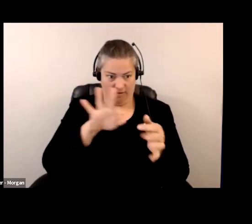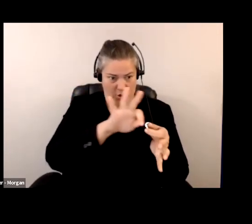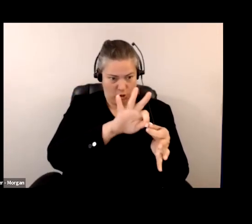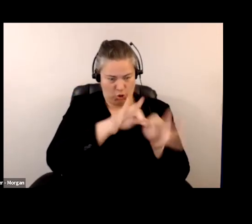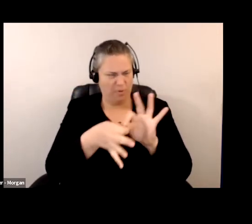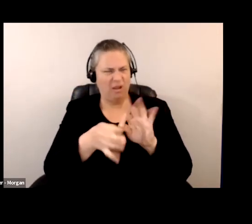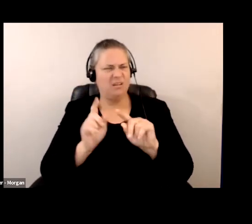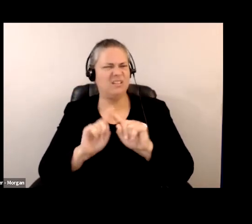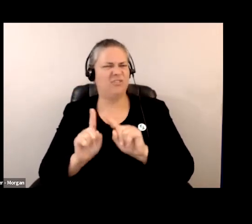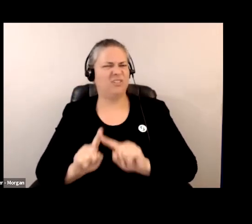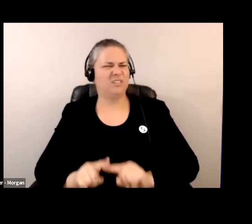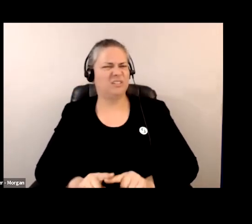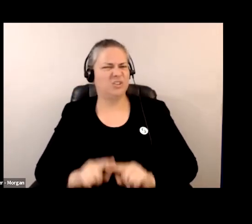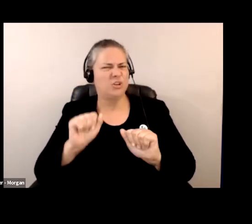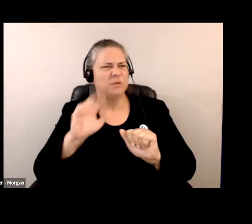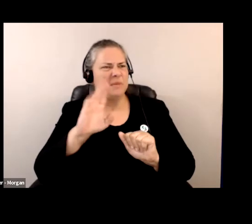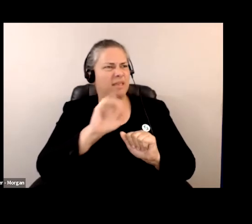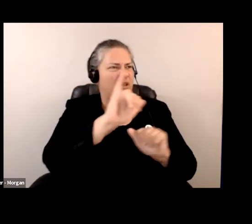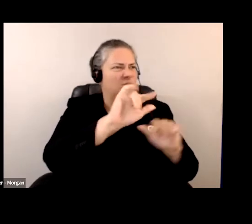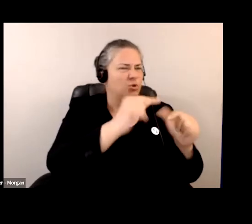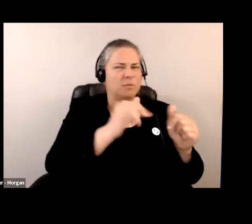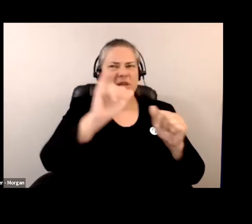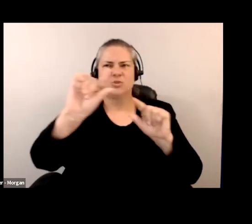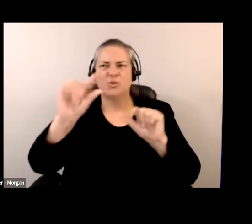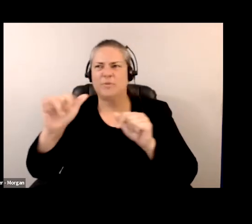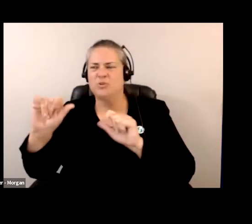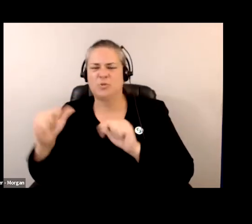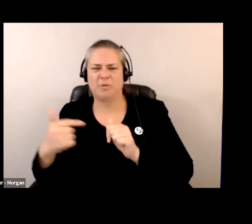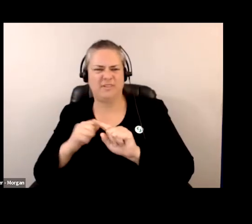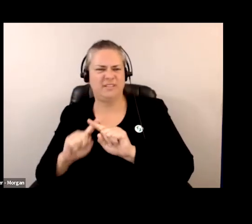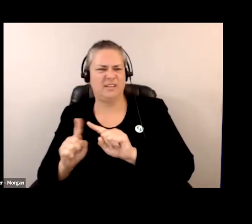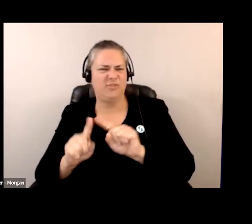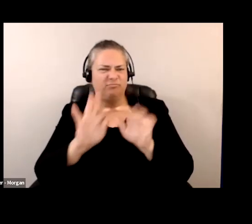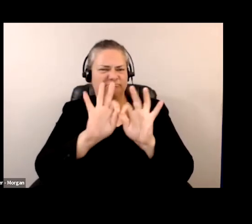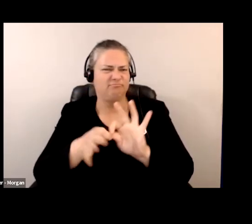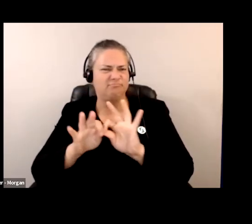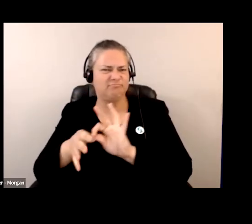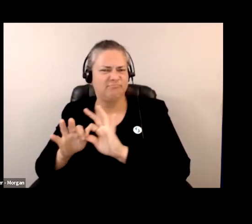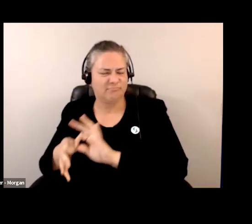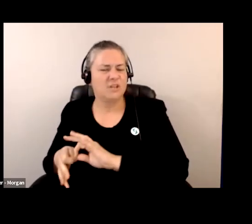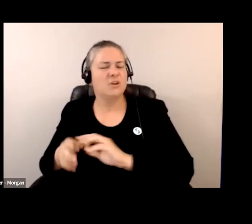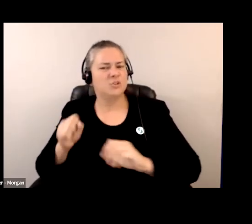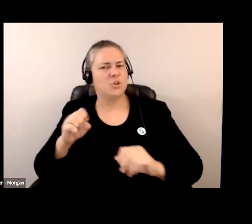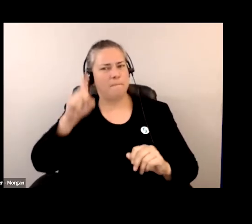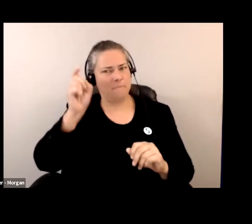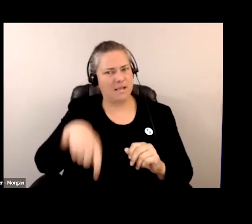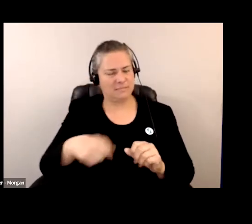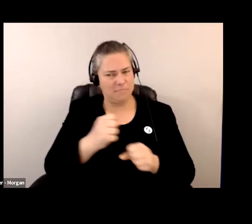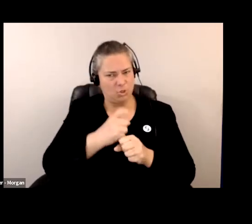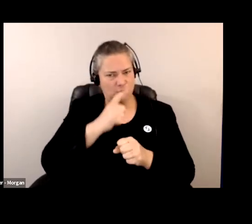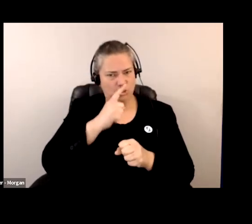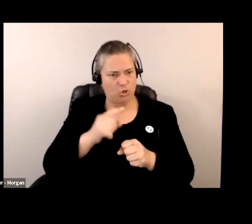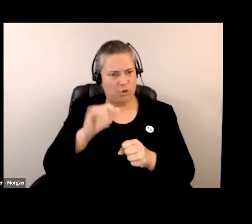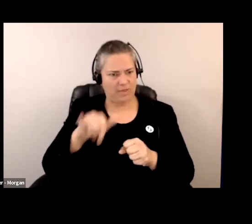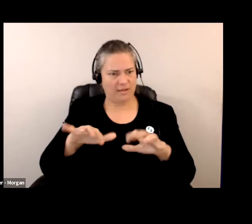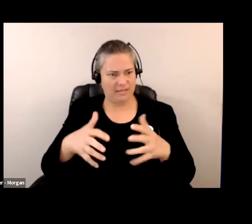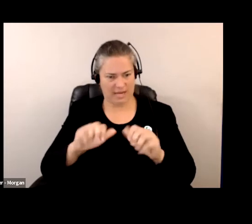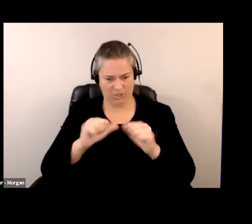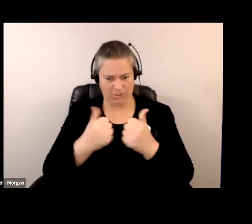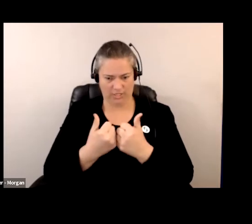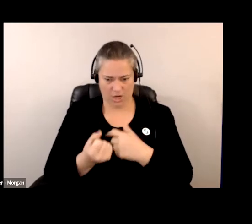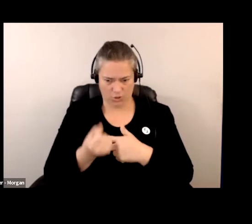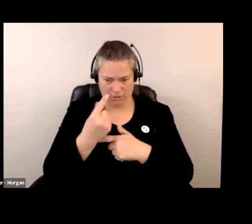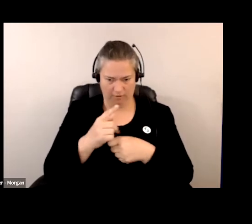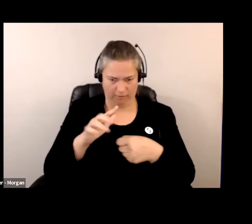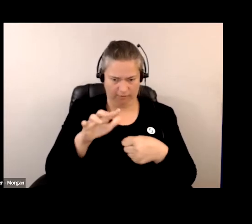different groups. And it's crucial that a statistical agency understands something about that before they decide